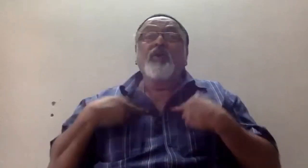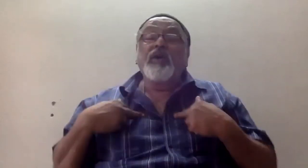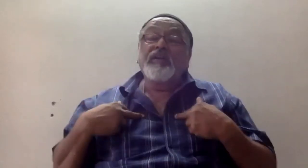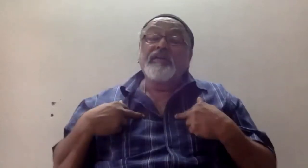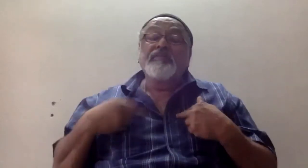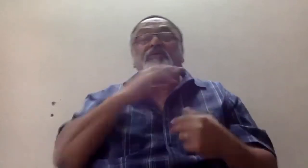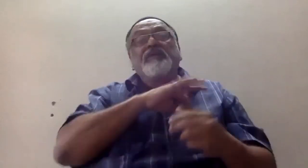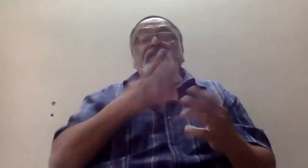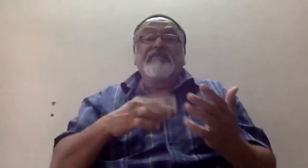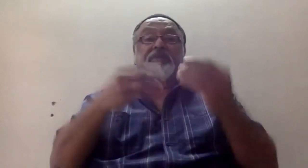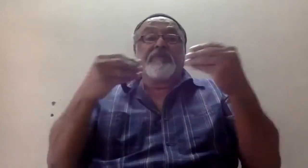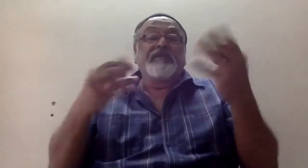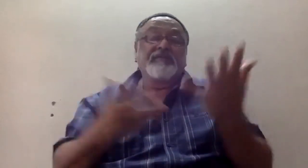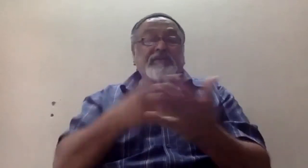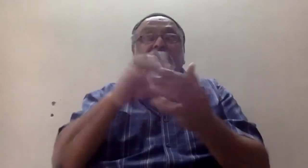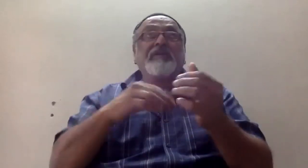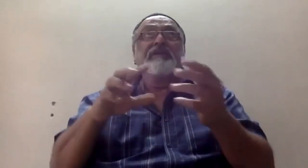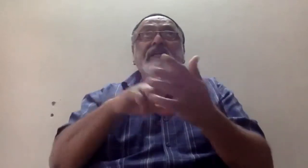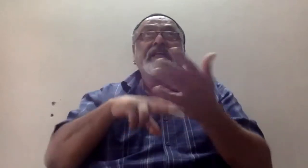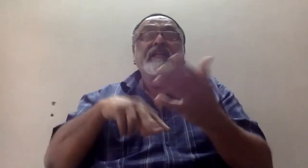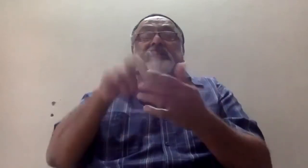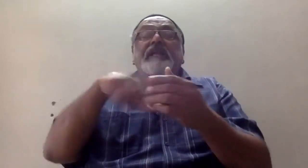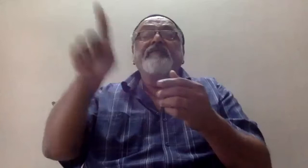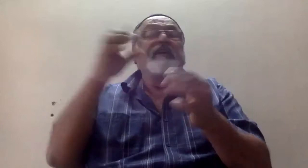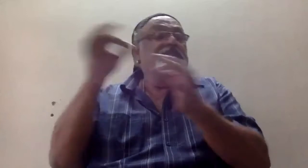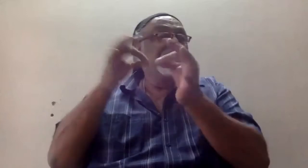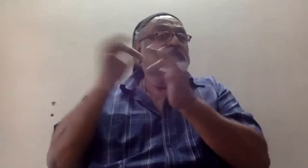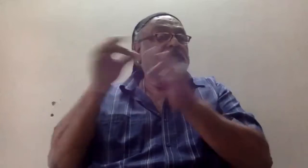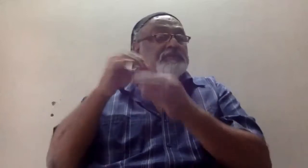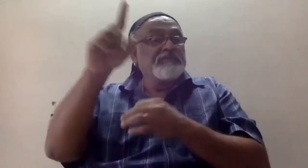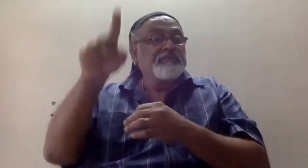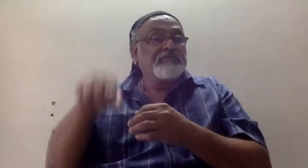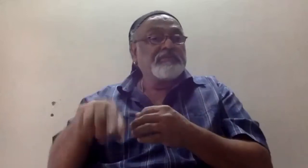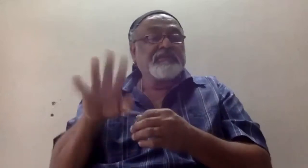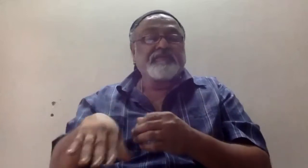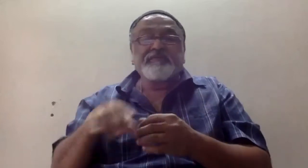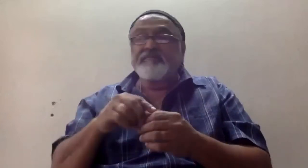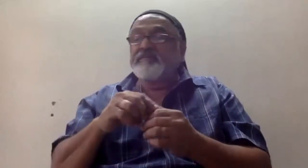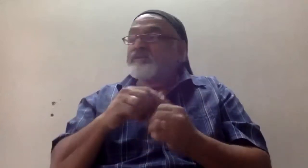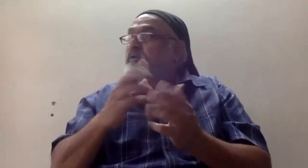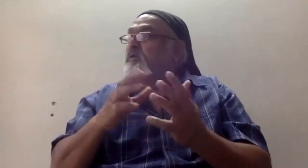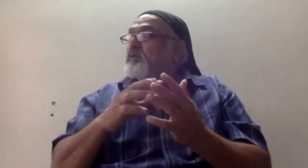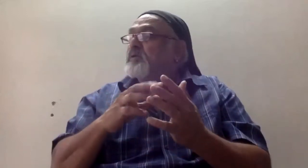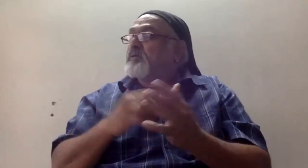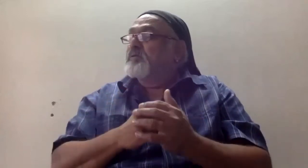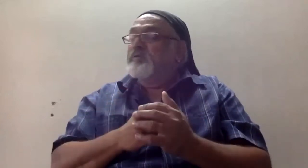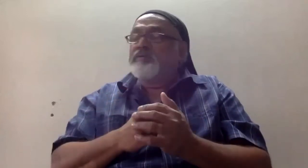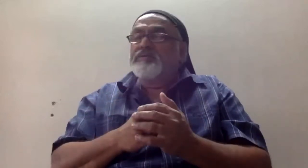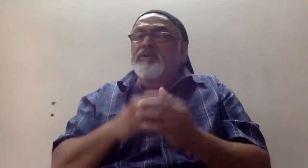from it. In virtual access, another area of access to justice is, how do I know what the orders